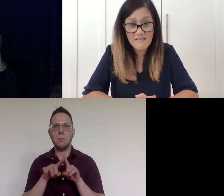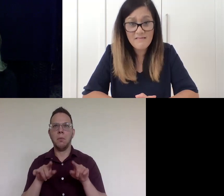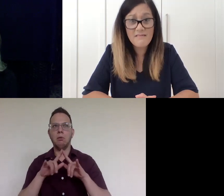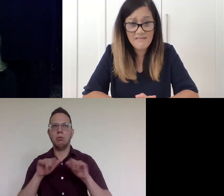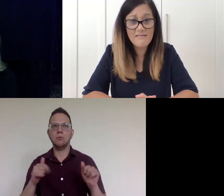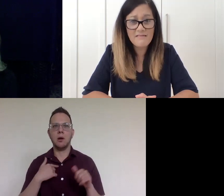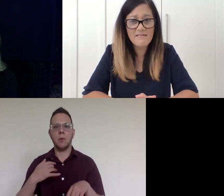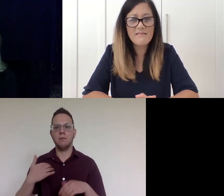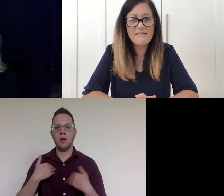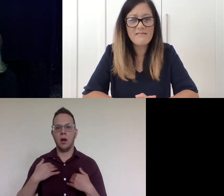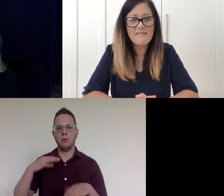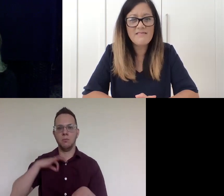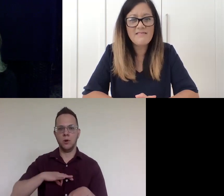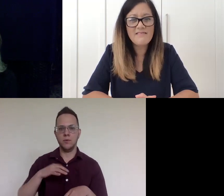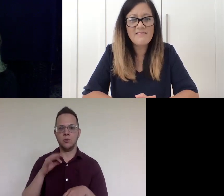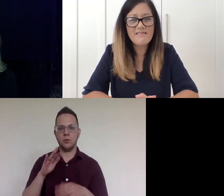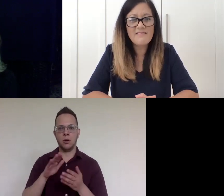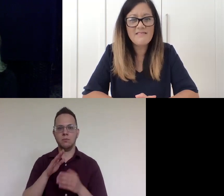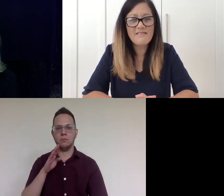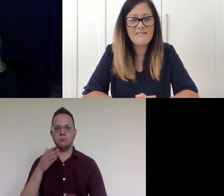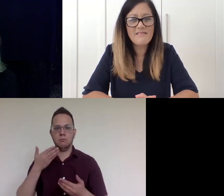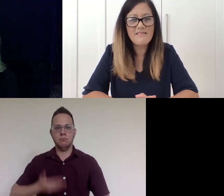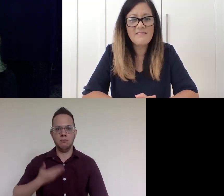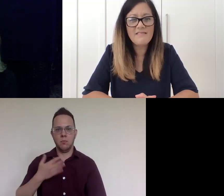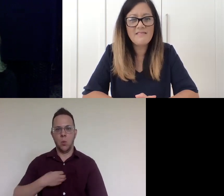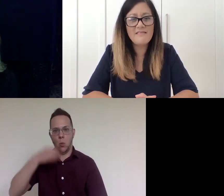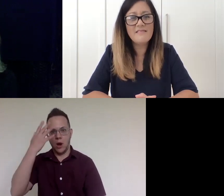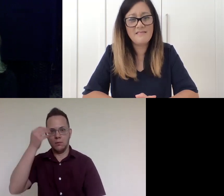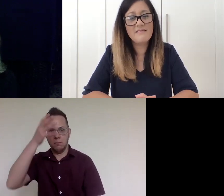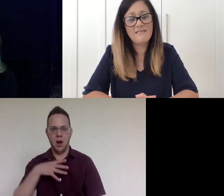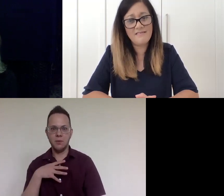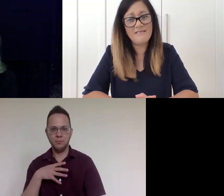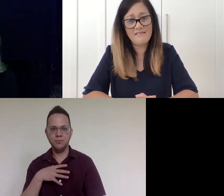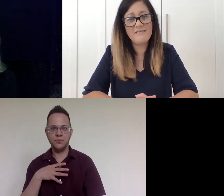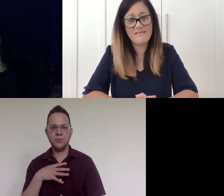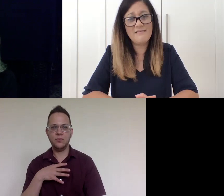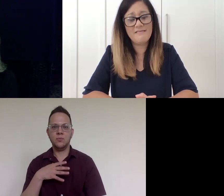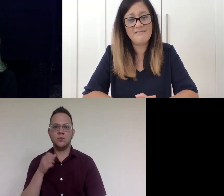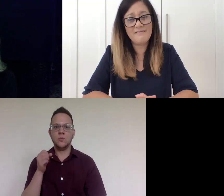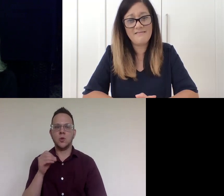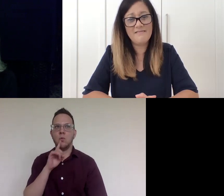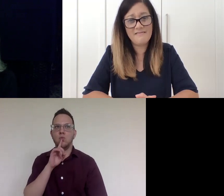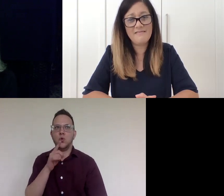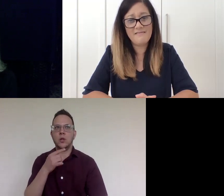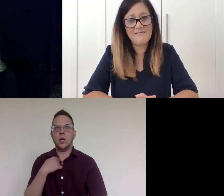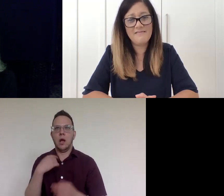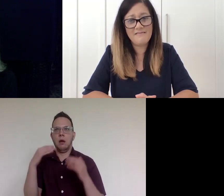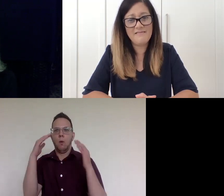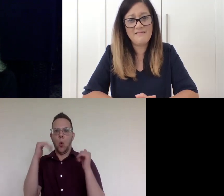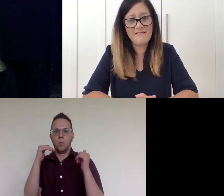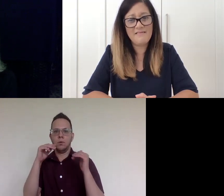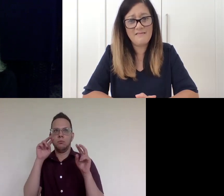fought hard to get where I am. But at the same time, I have the privilege of being a white man.